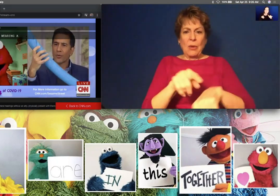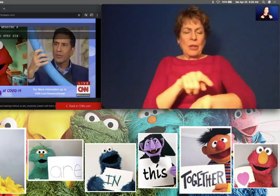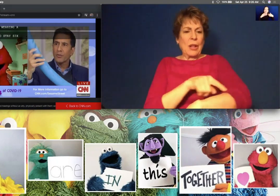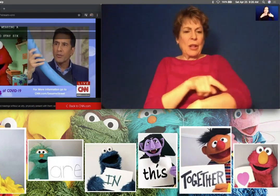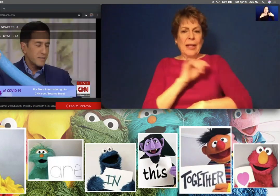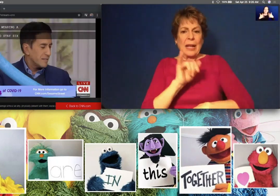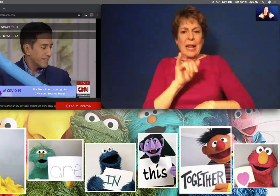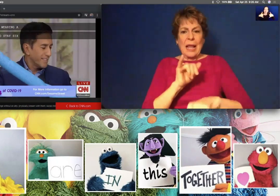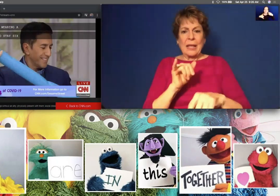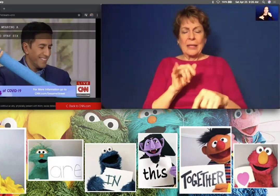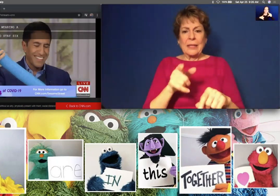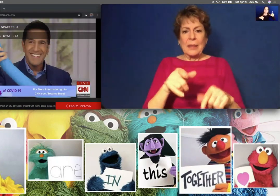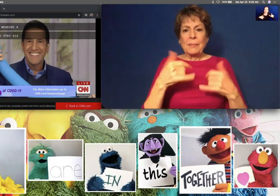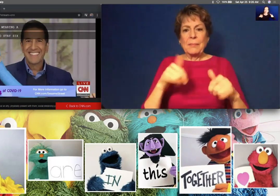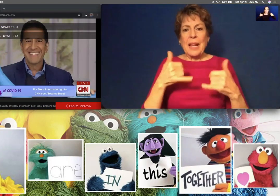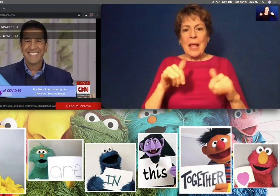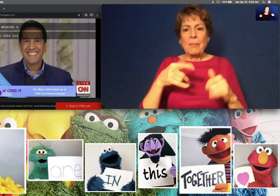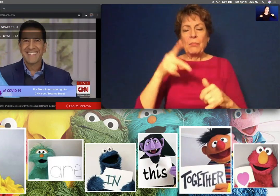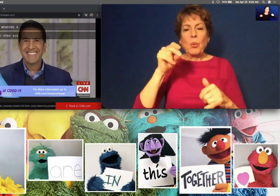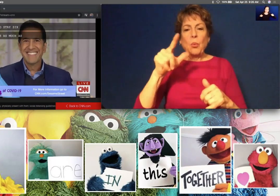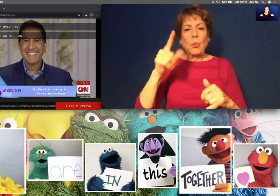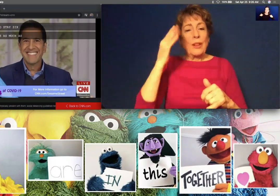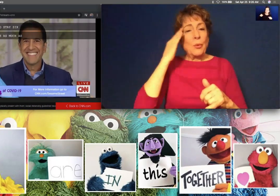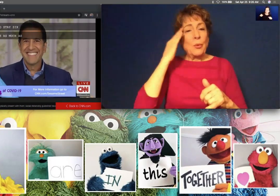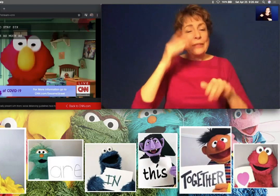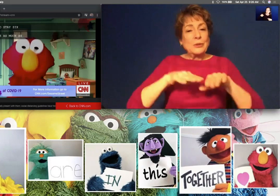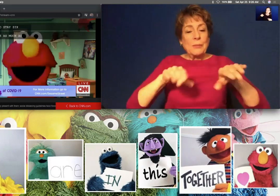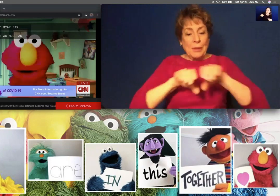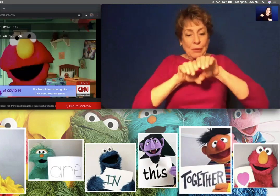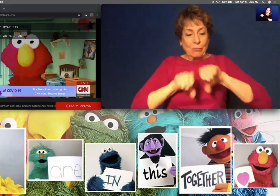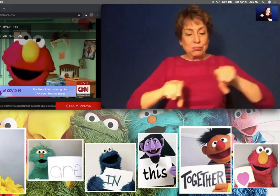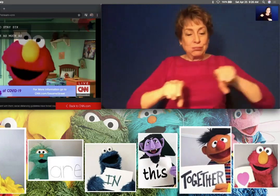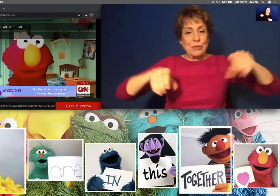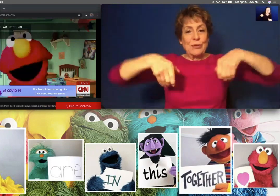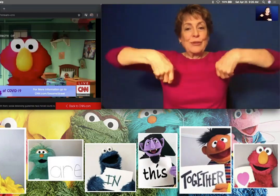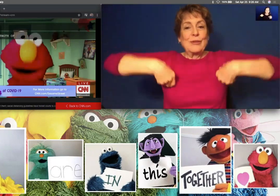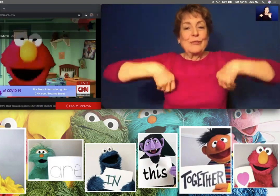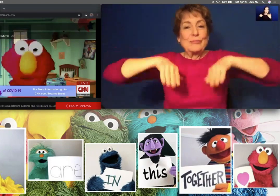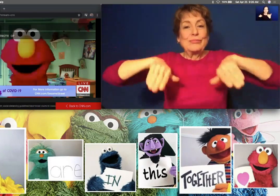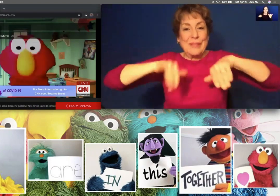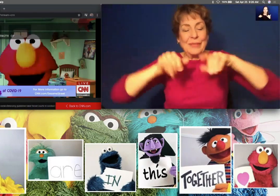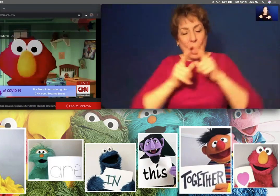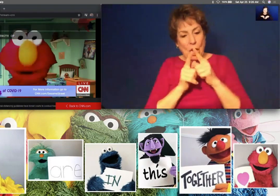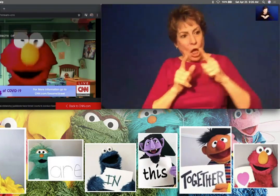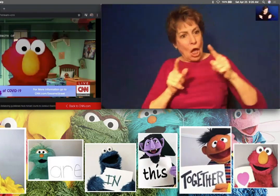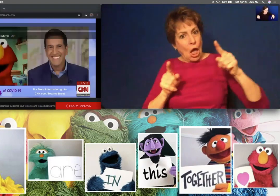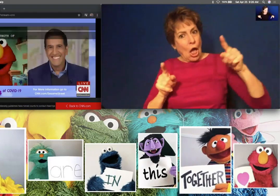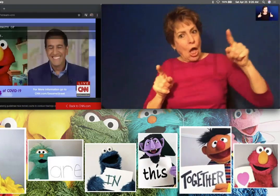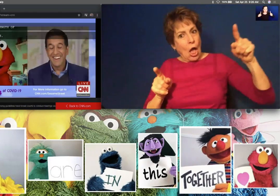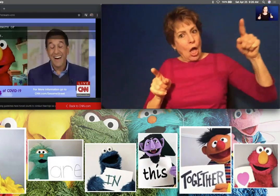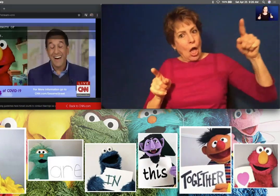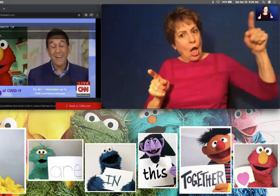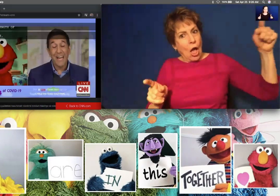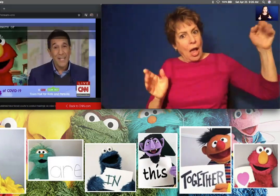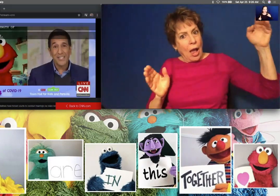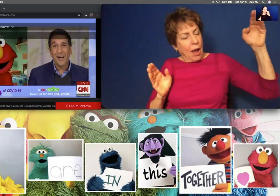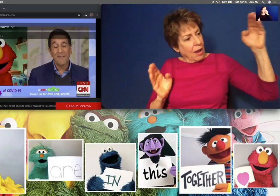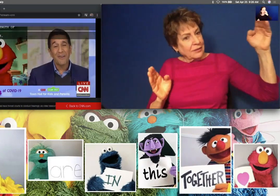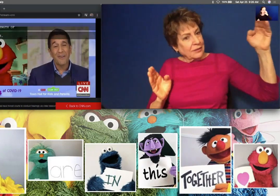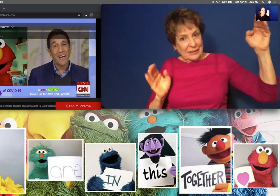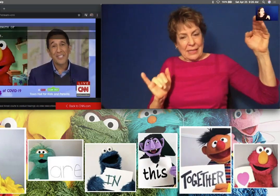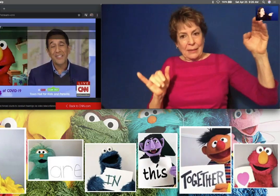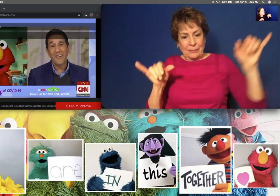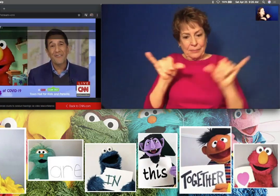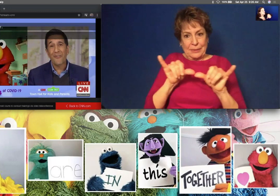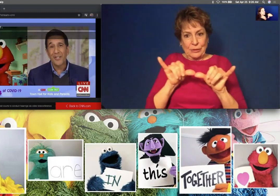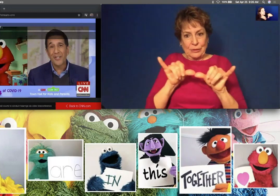a pool noodle. A pool noodle? Oh, is Dr. Sanjay gonna go swimming today? Oh, I wish, Elmo.